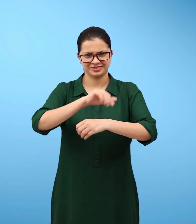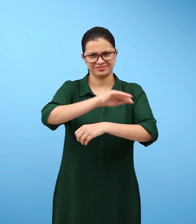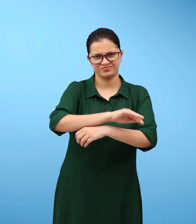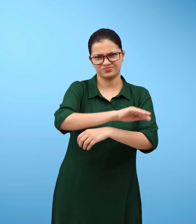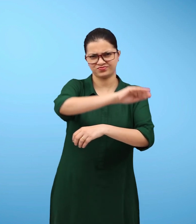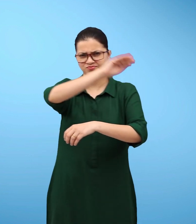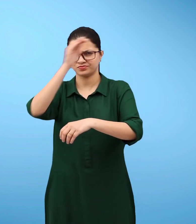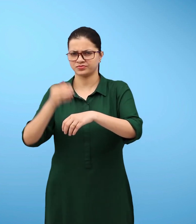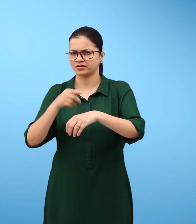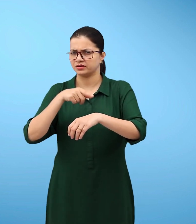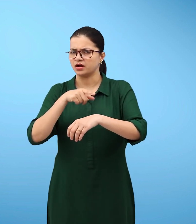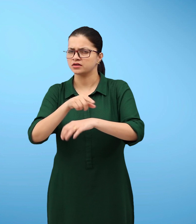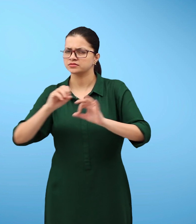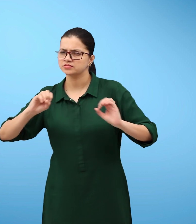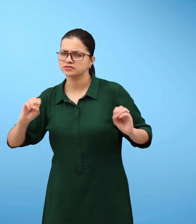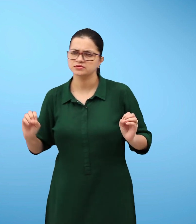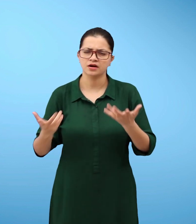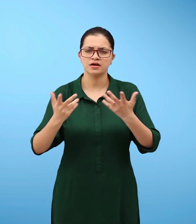Beginning of stupa building.